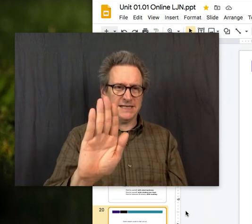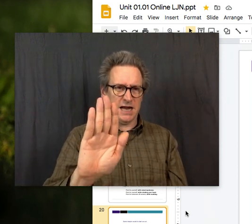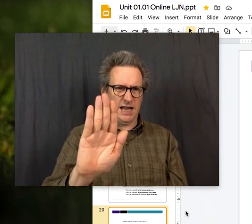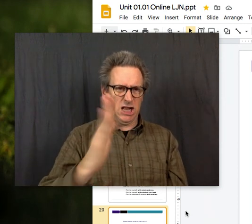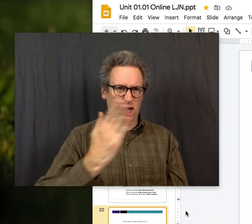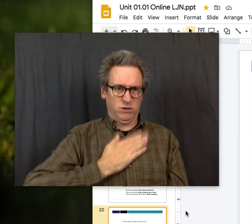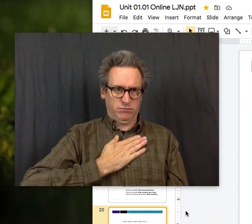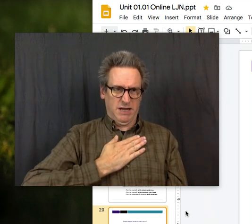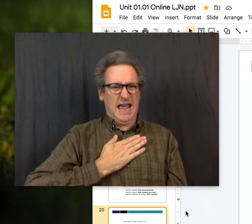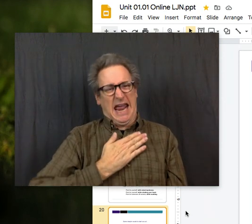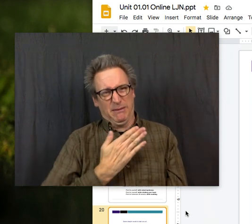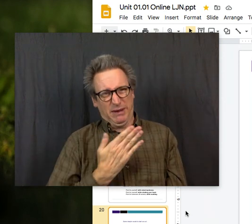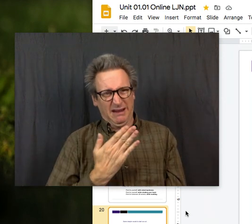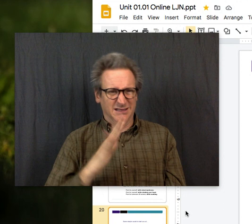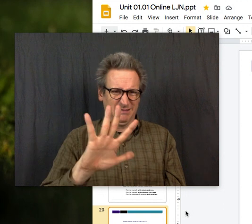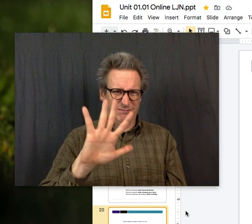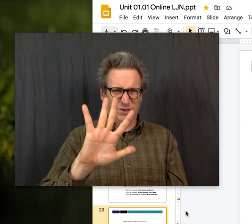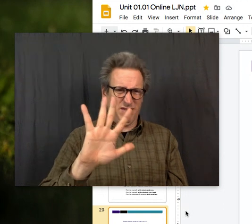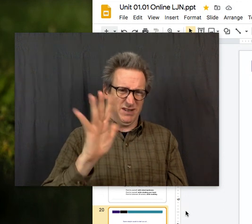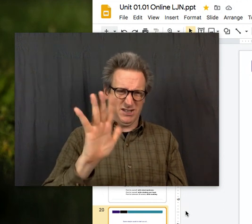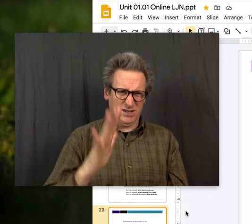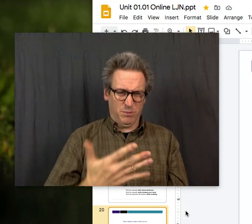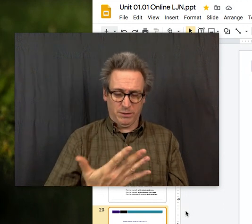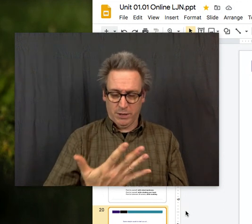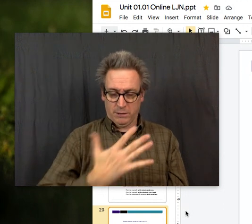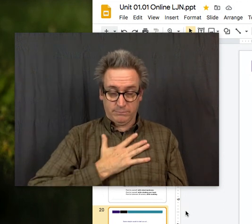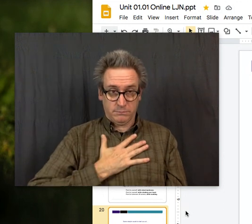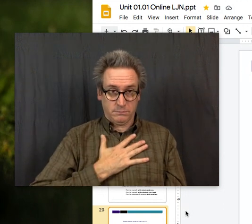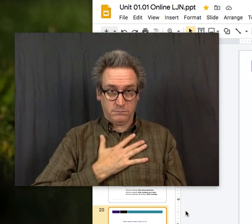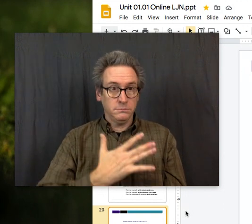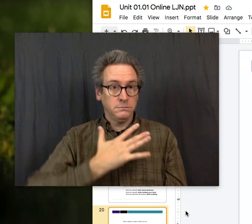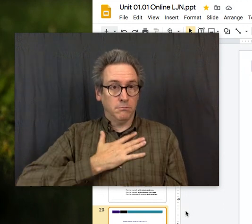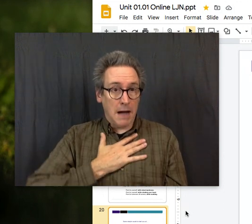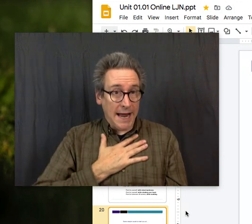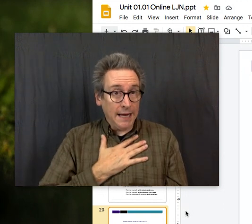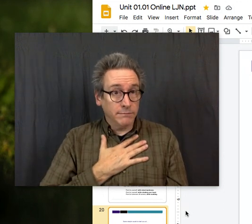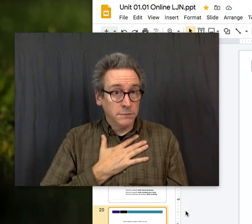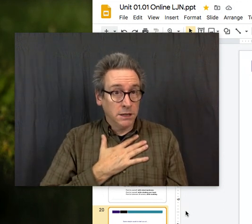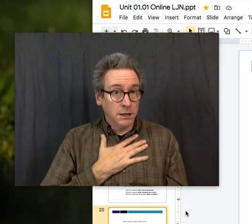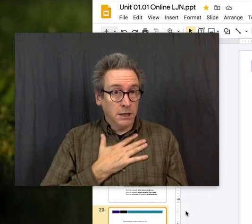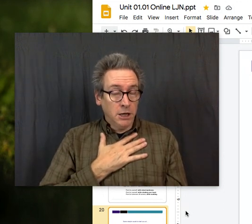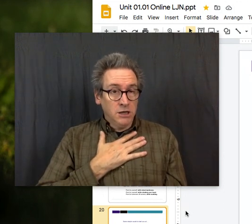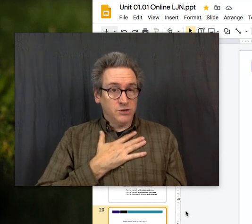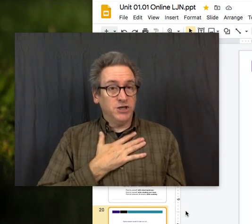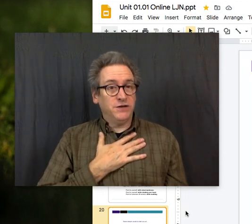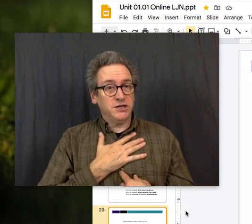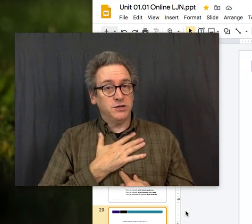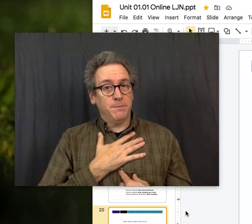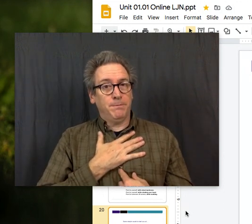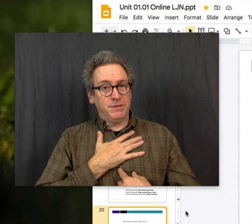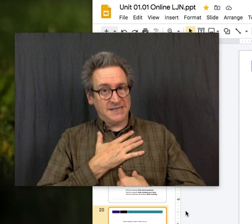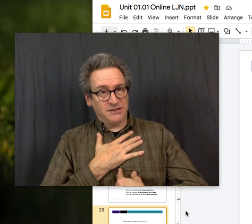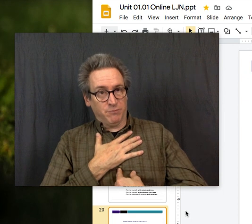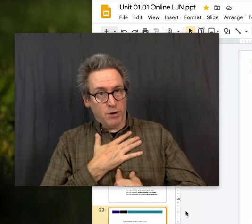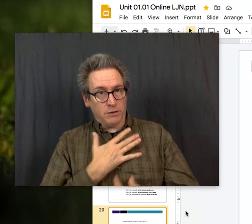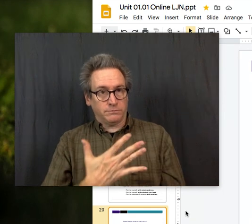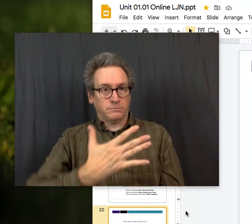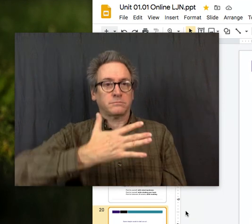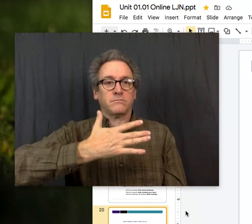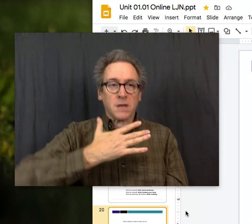It's not like closed. It can be. Most often it's just open. My. So we shift it to the possessive